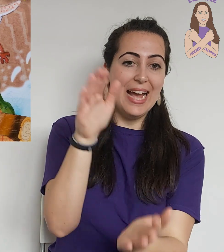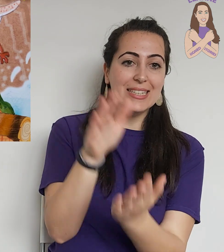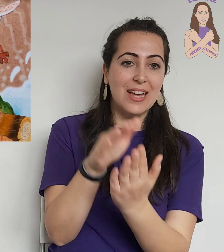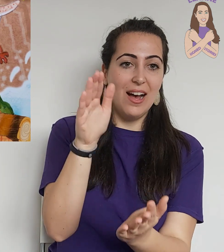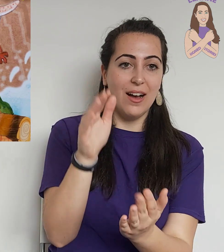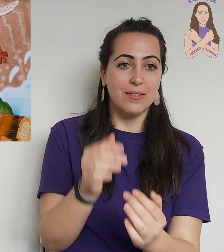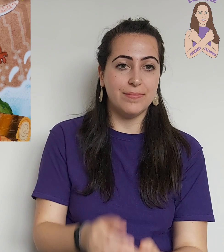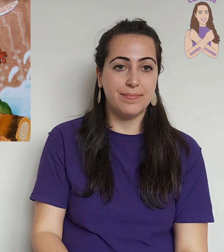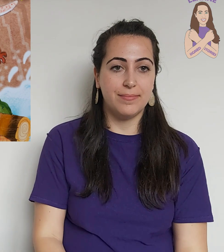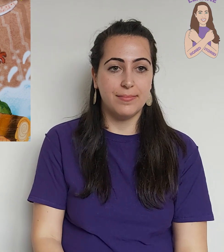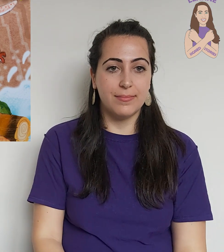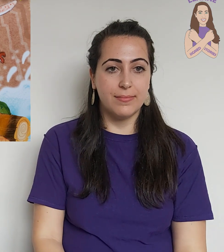Alligator!"